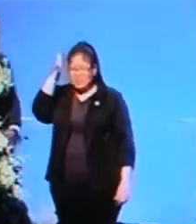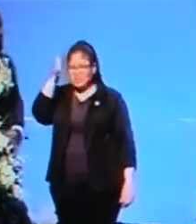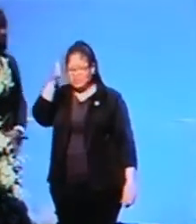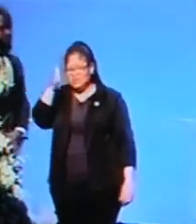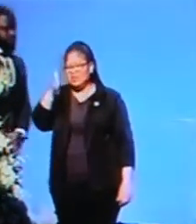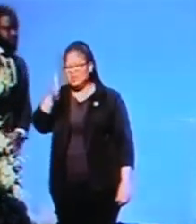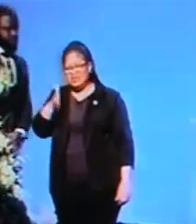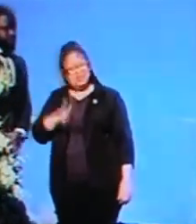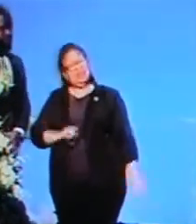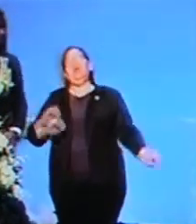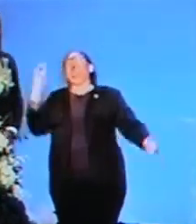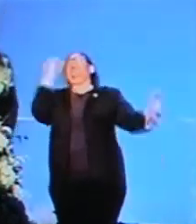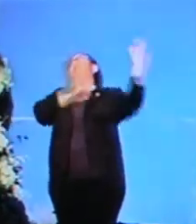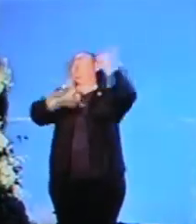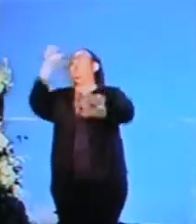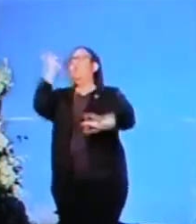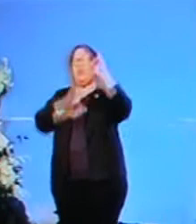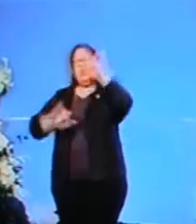will.